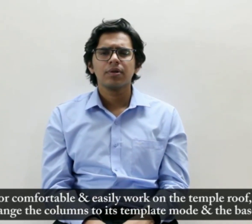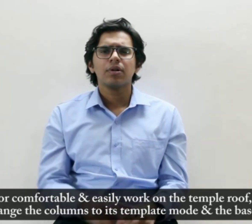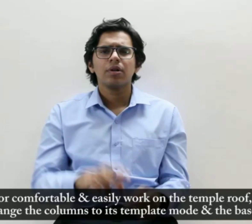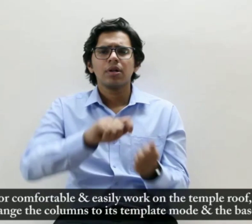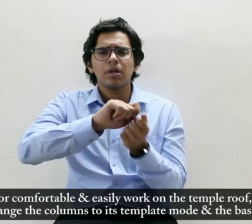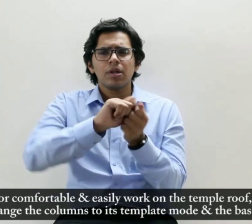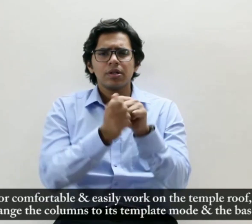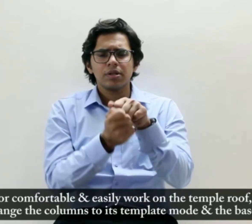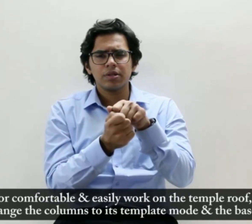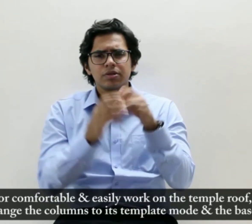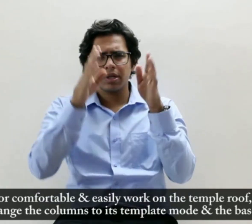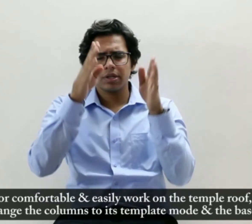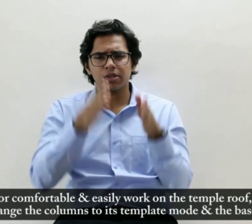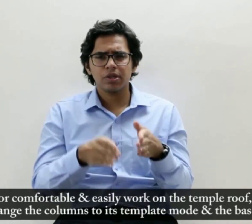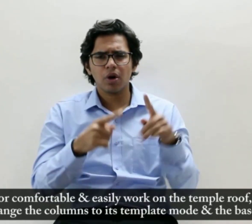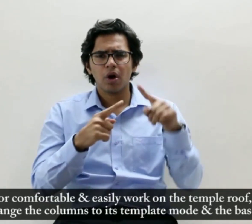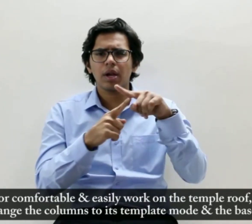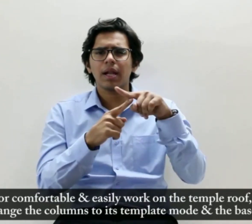base display.